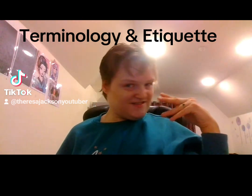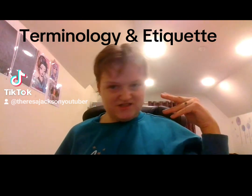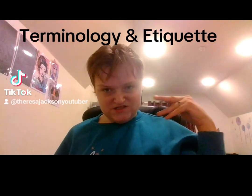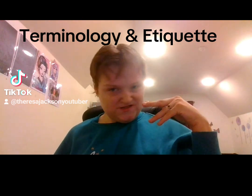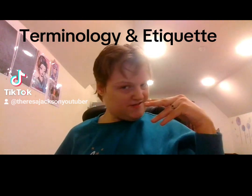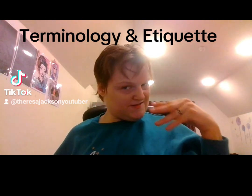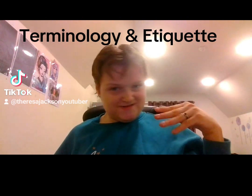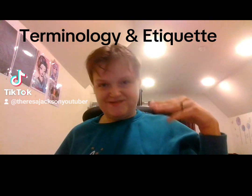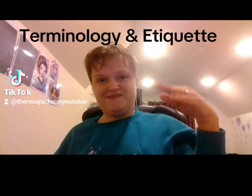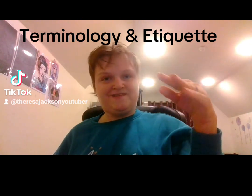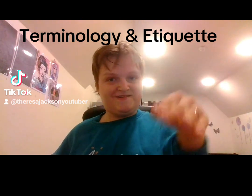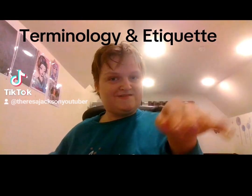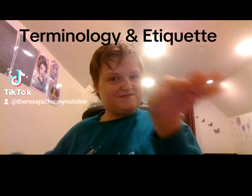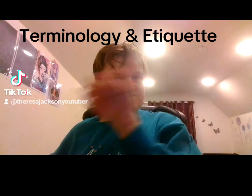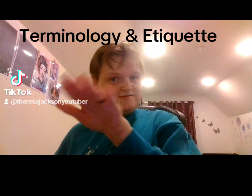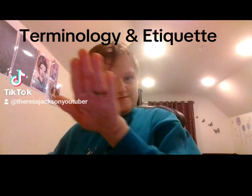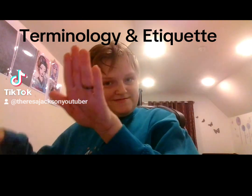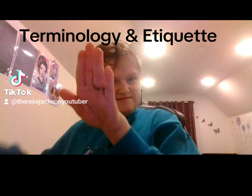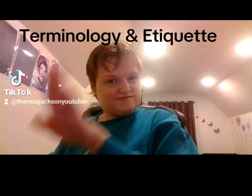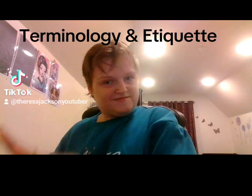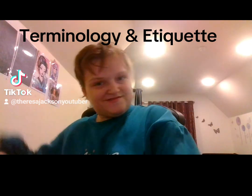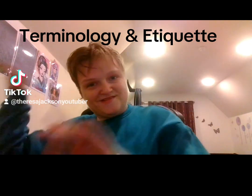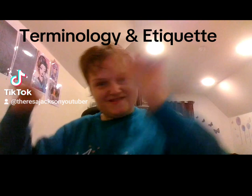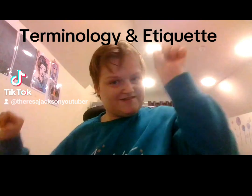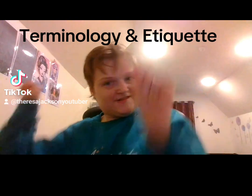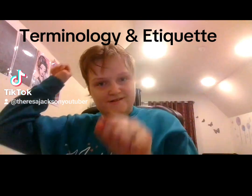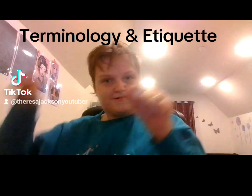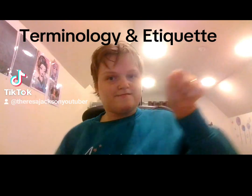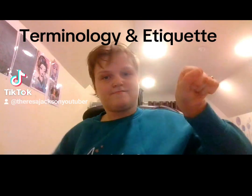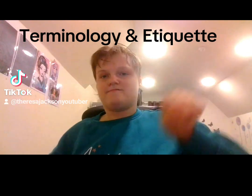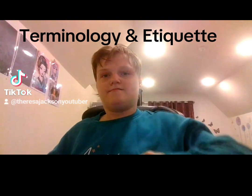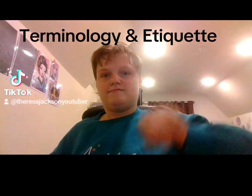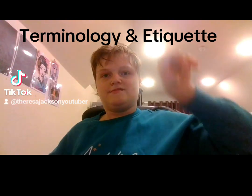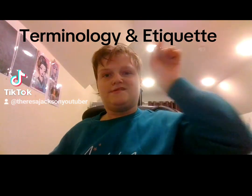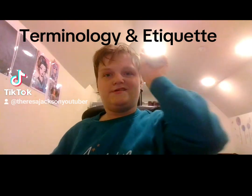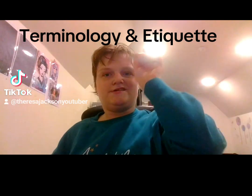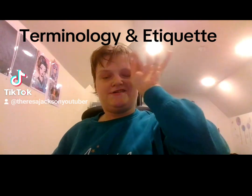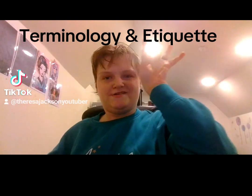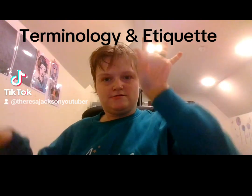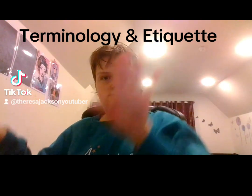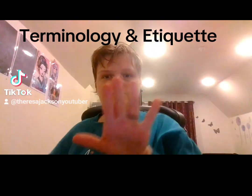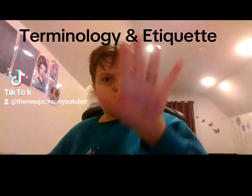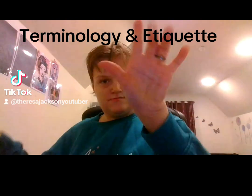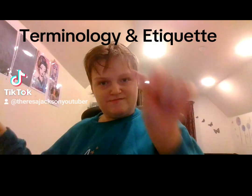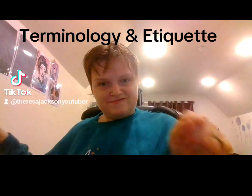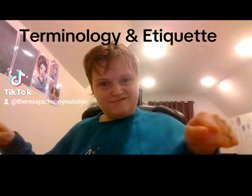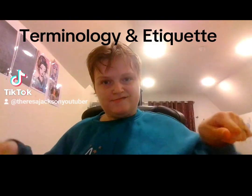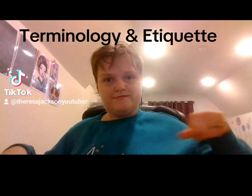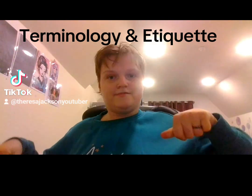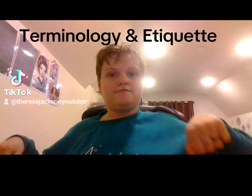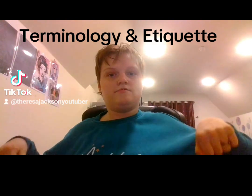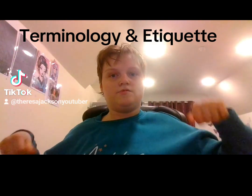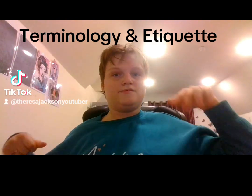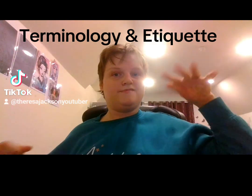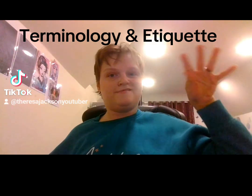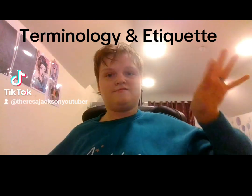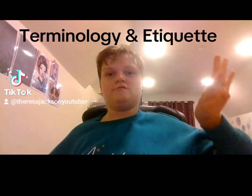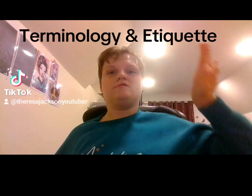Disabilities can be physical, cognitive, sensory, or mental health related.